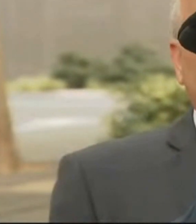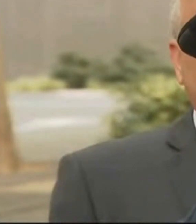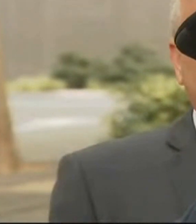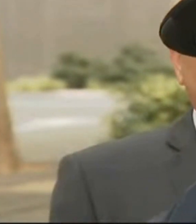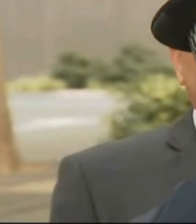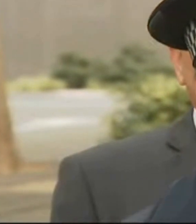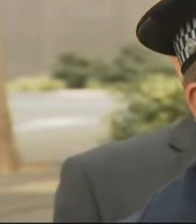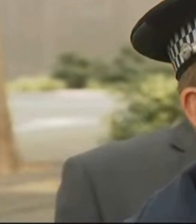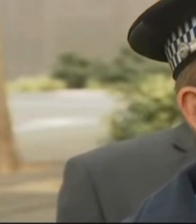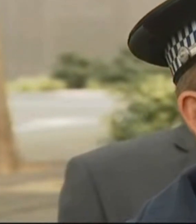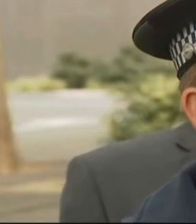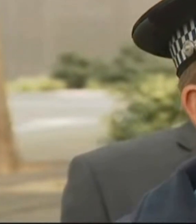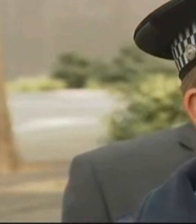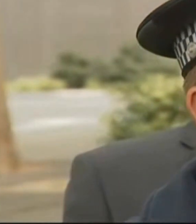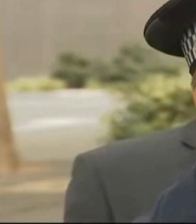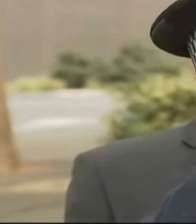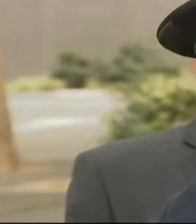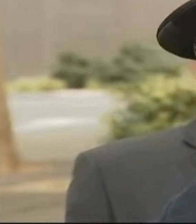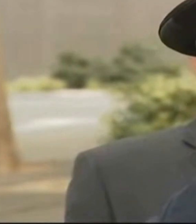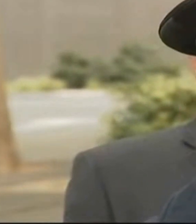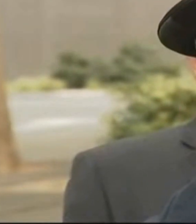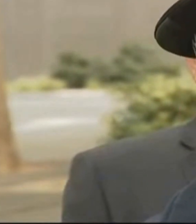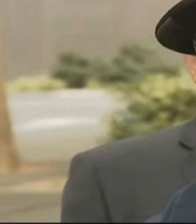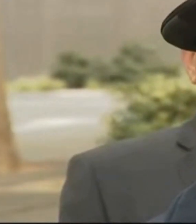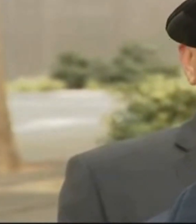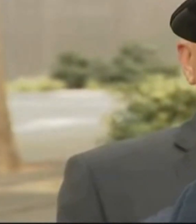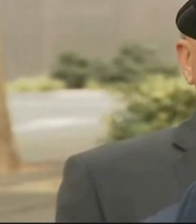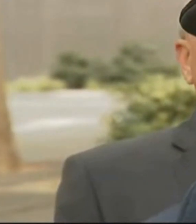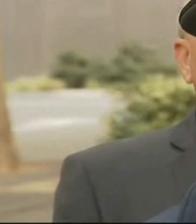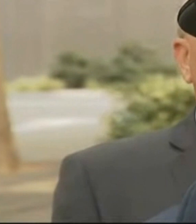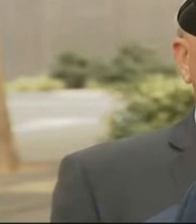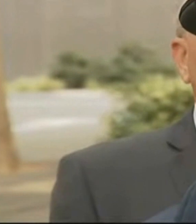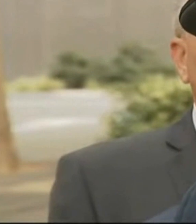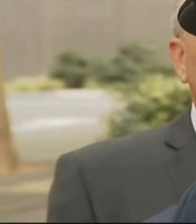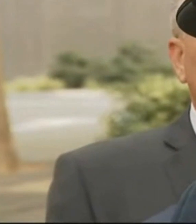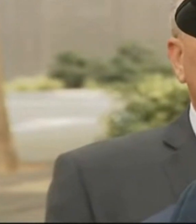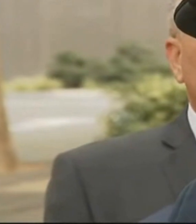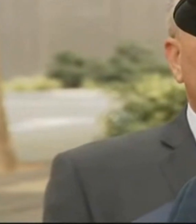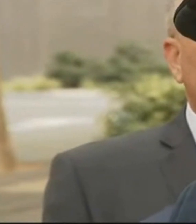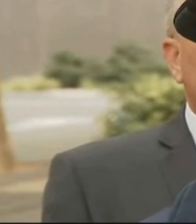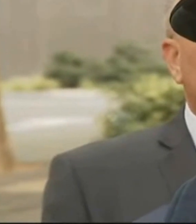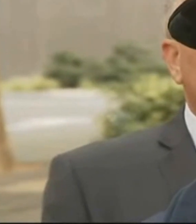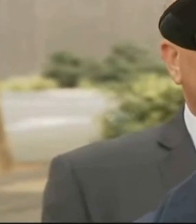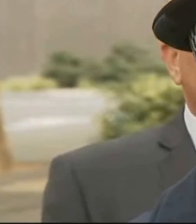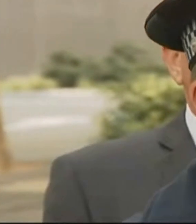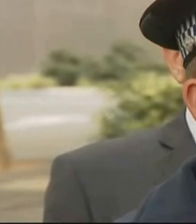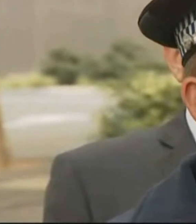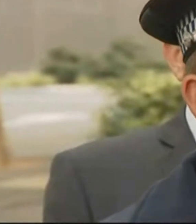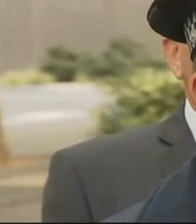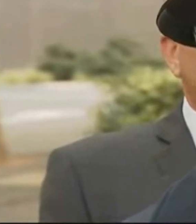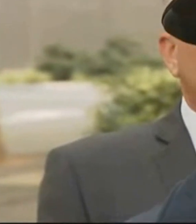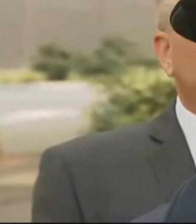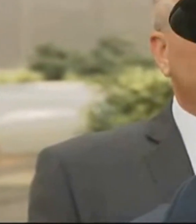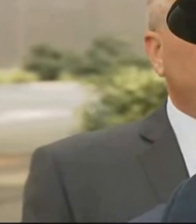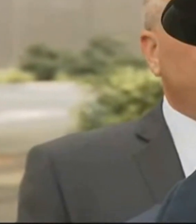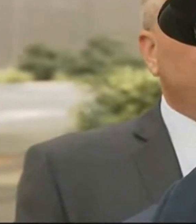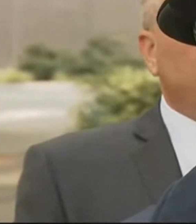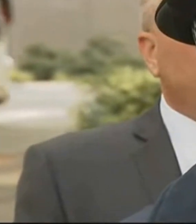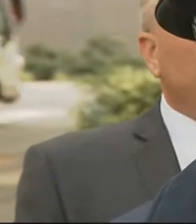if people have information, they should contact police or through Crime Stoppers on the 1800 333 000. What happened to